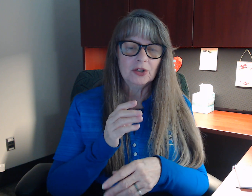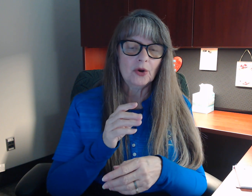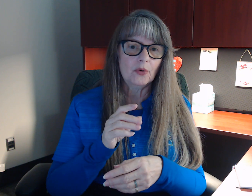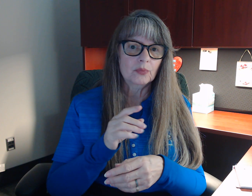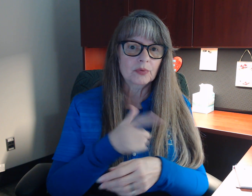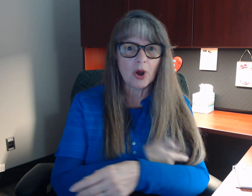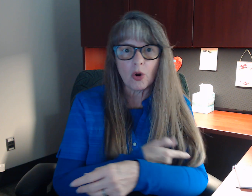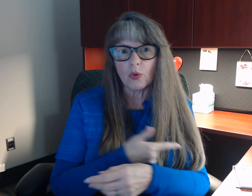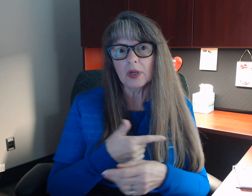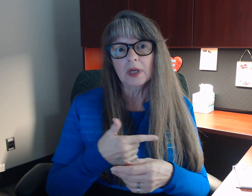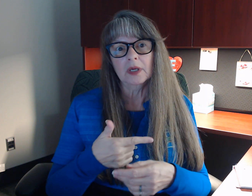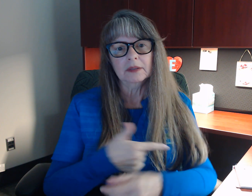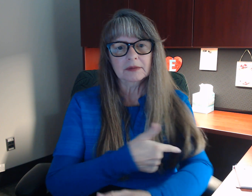know, Coke,